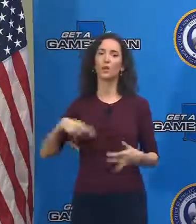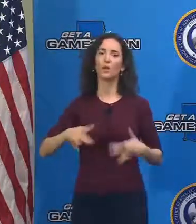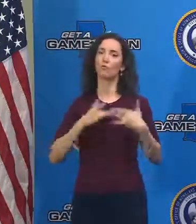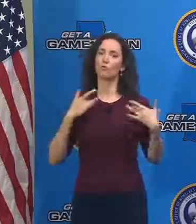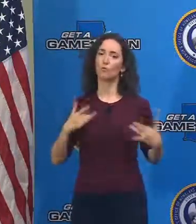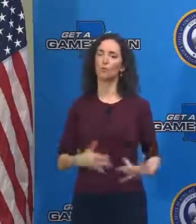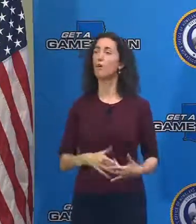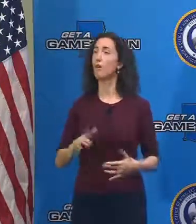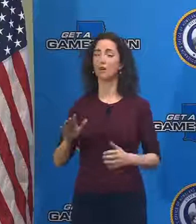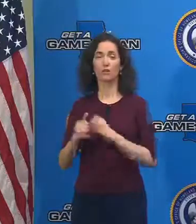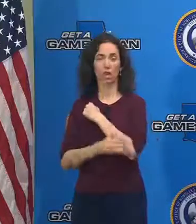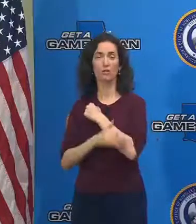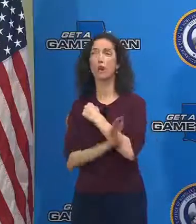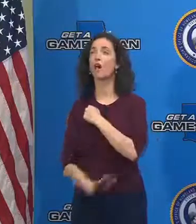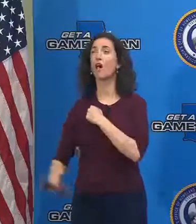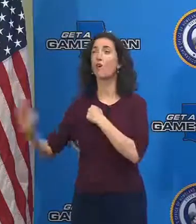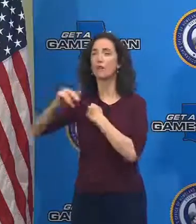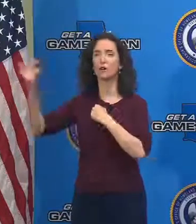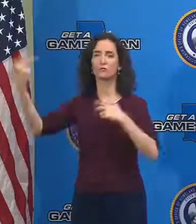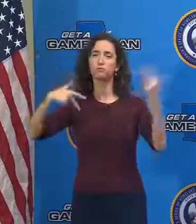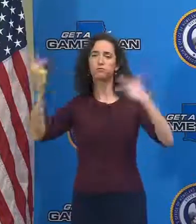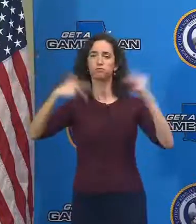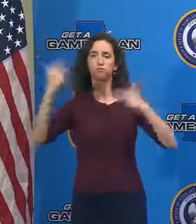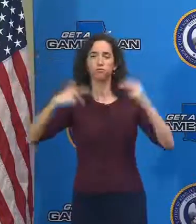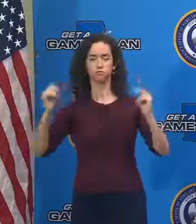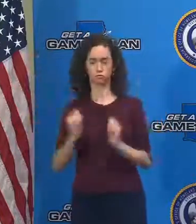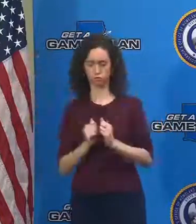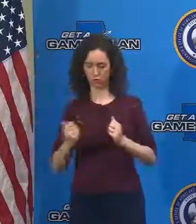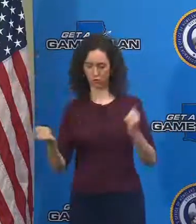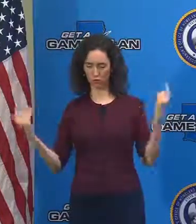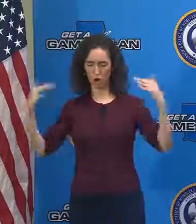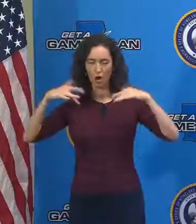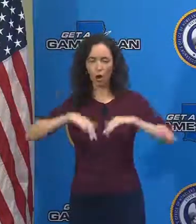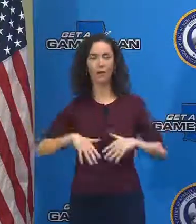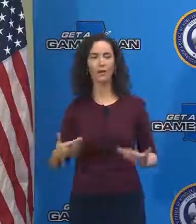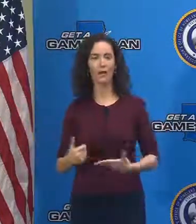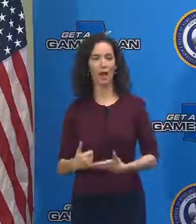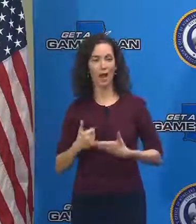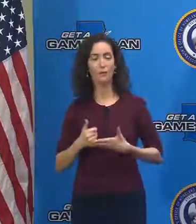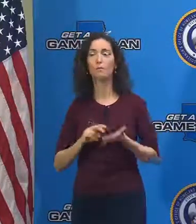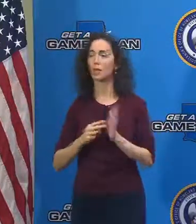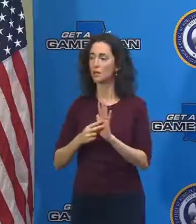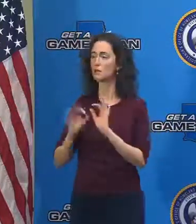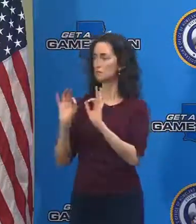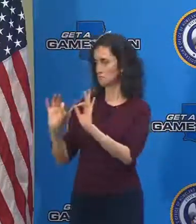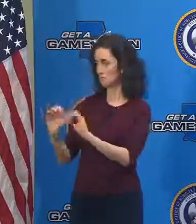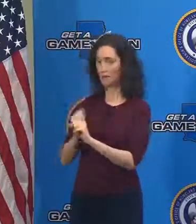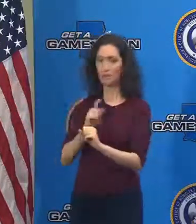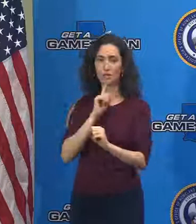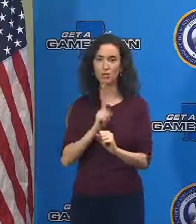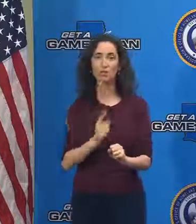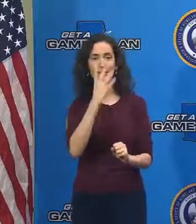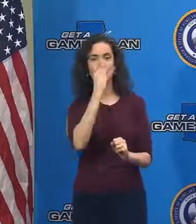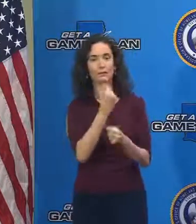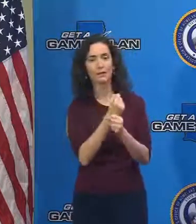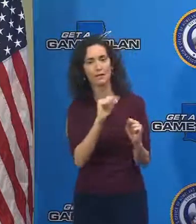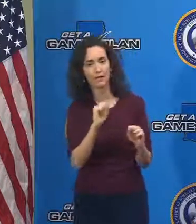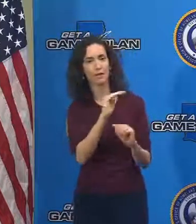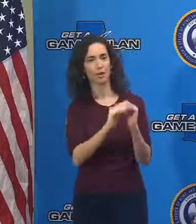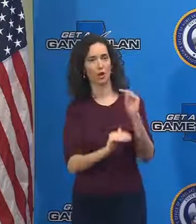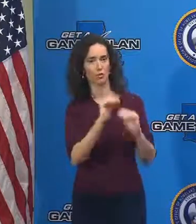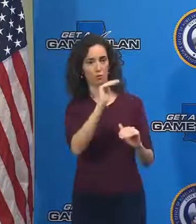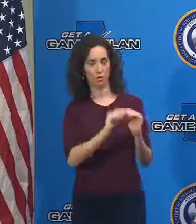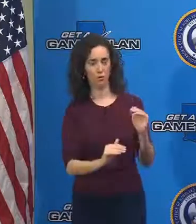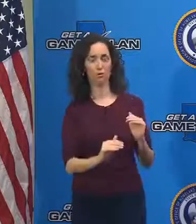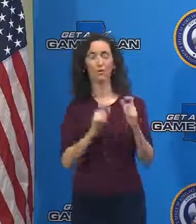And we want to work with them to make sure that they have a place to stay that is safe and comfortable so that they can do their